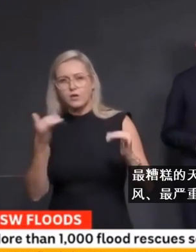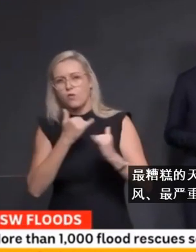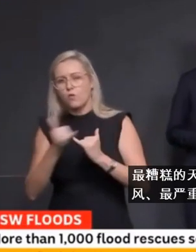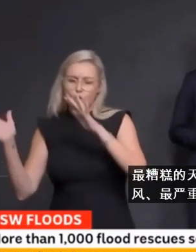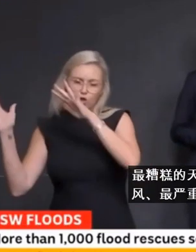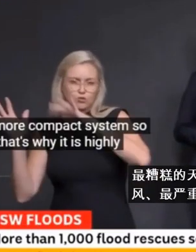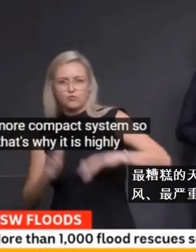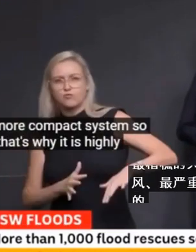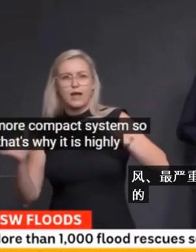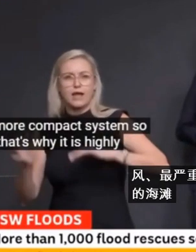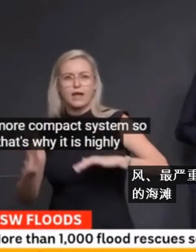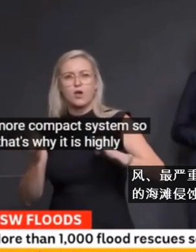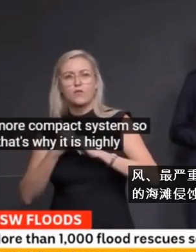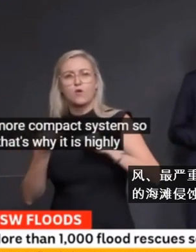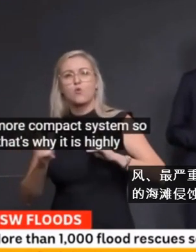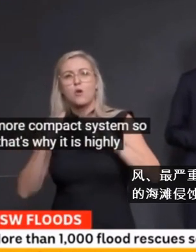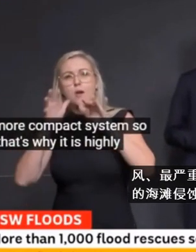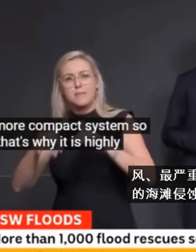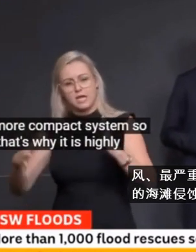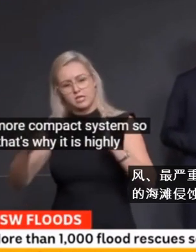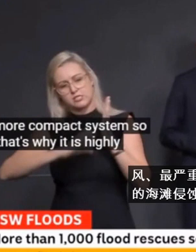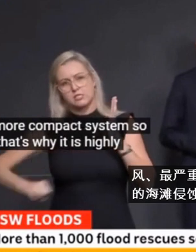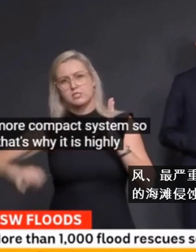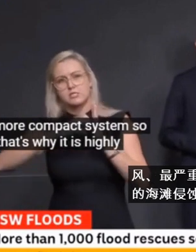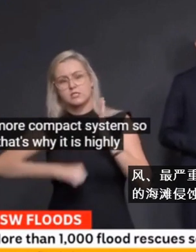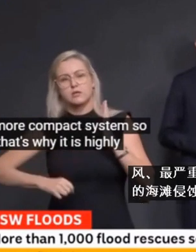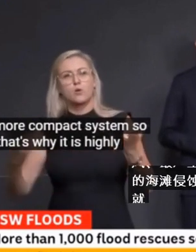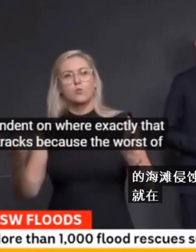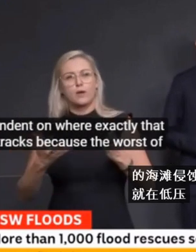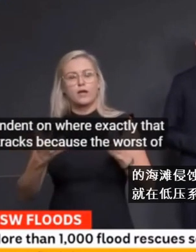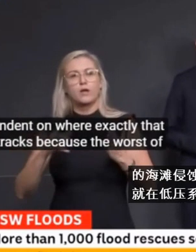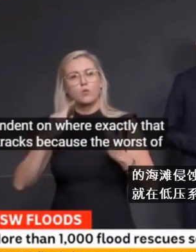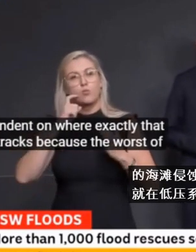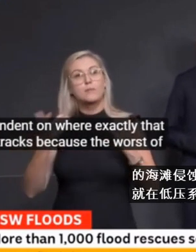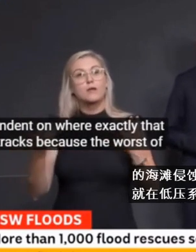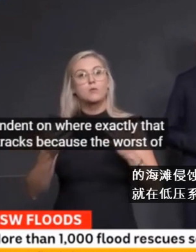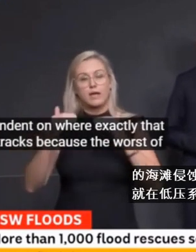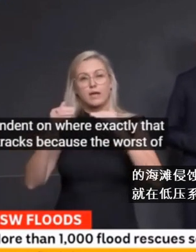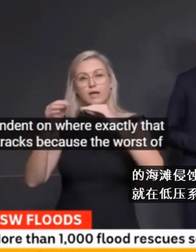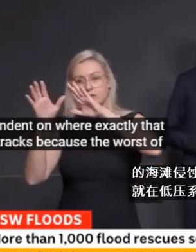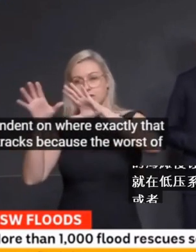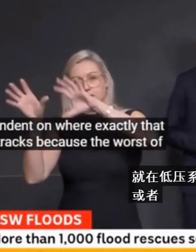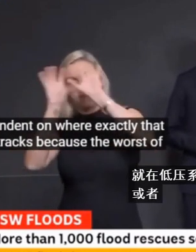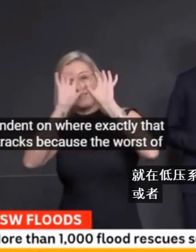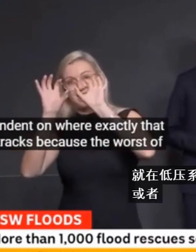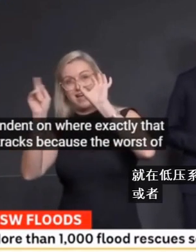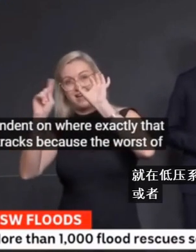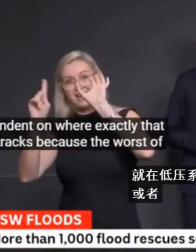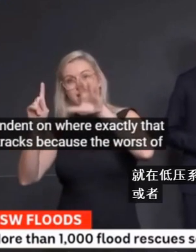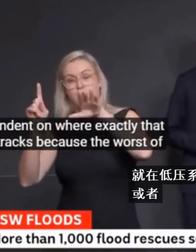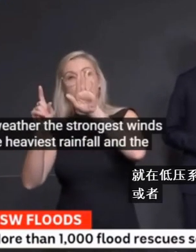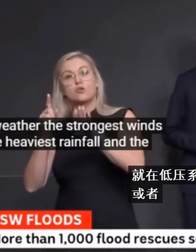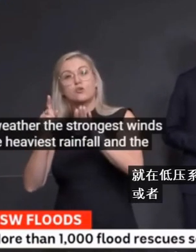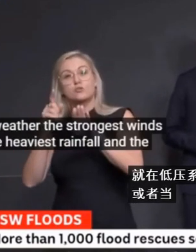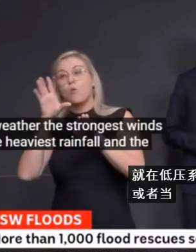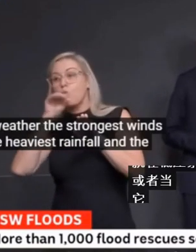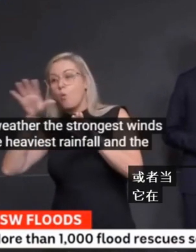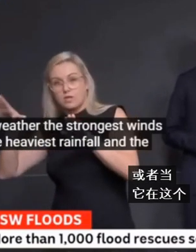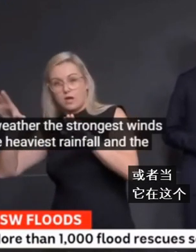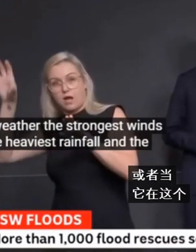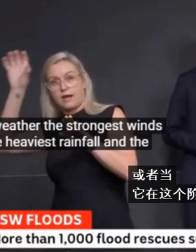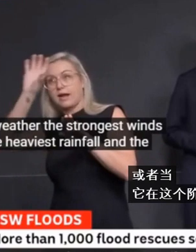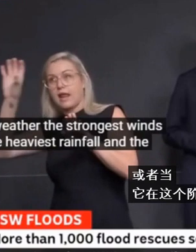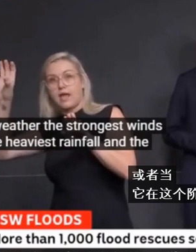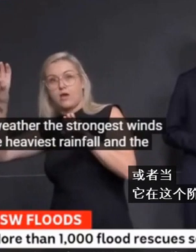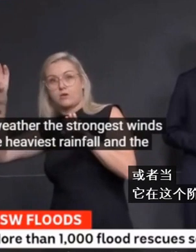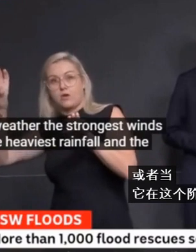rainfall, and the worst of the beach erosion will occur near and just south of where that low pressure system crosses, if it does, or when it comes